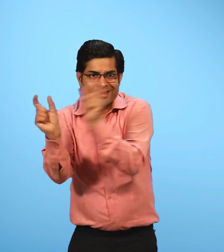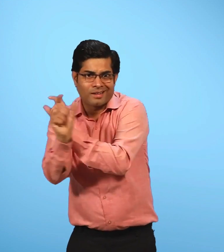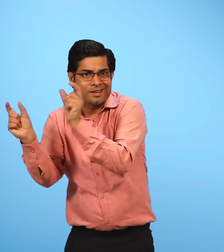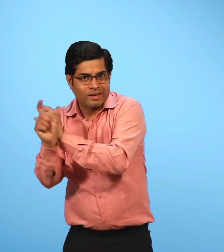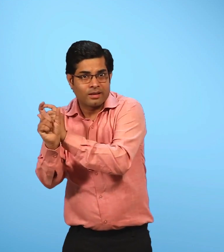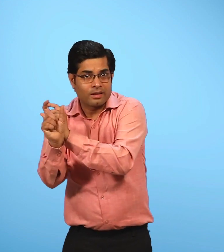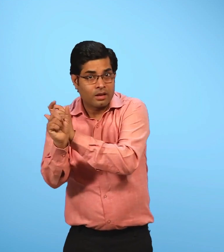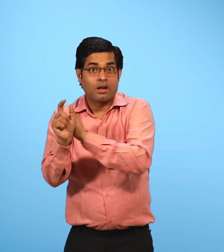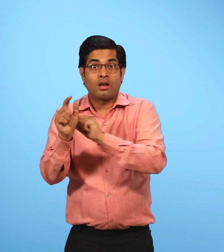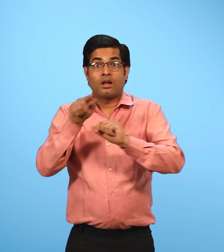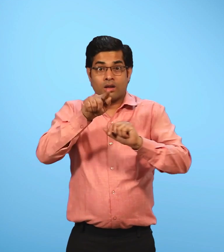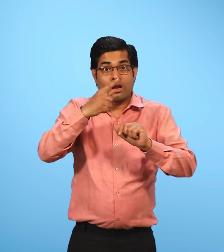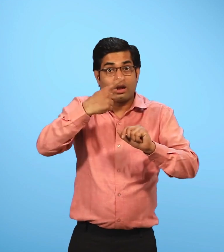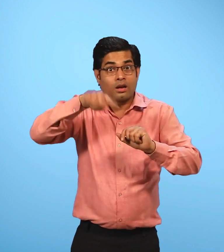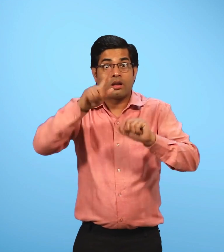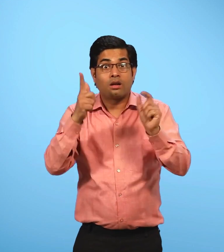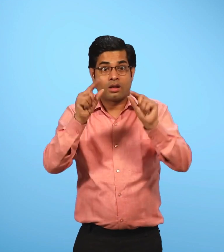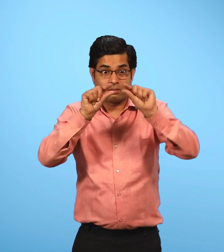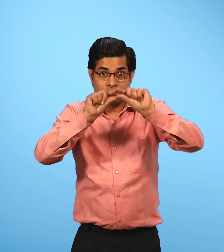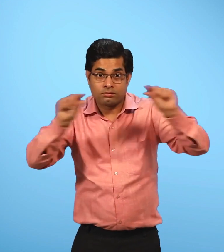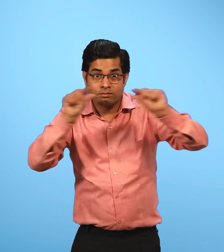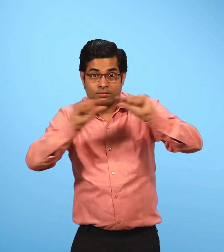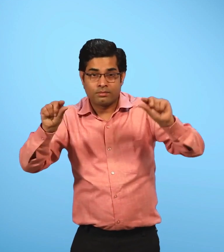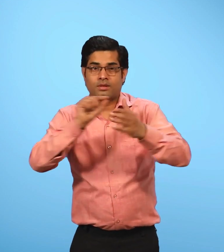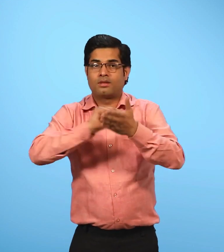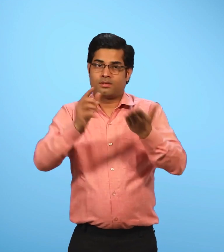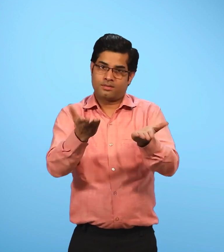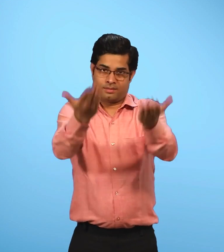unknown footprints outside your front door?